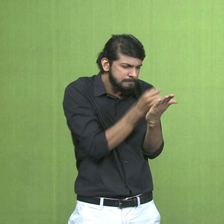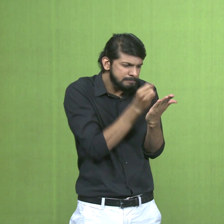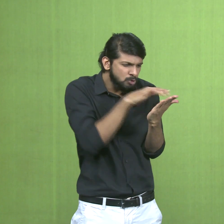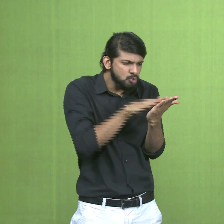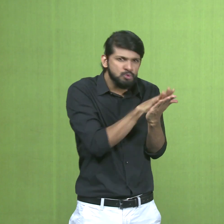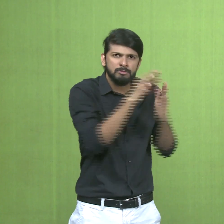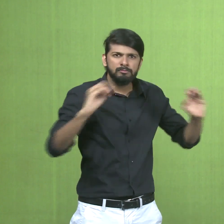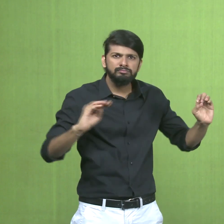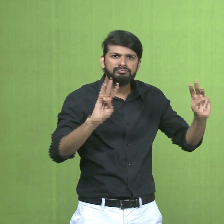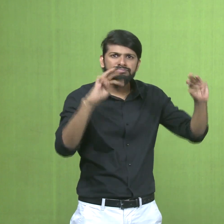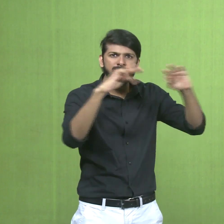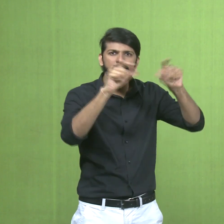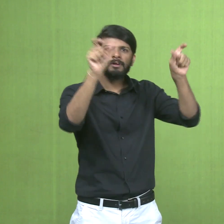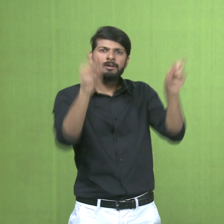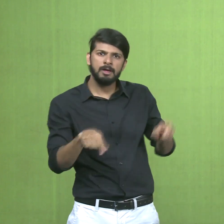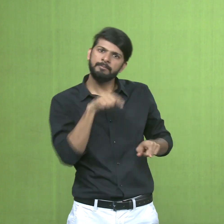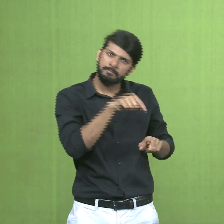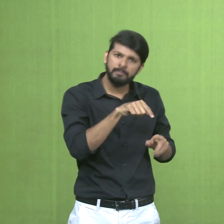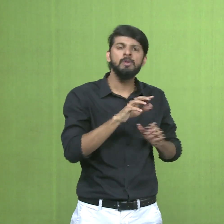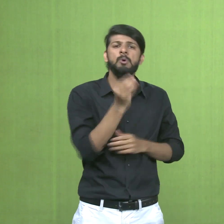were archways which were beautifully carved,